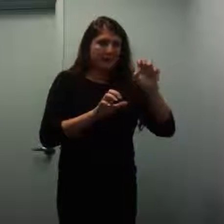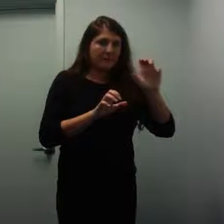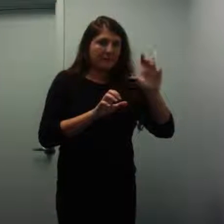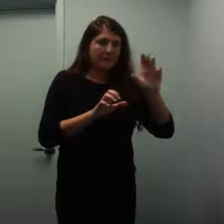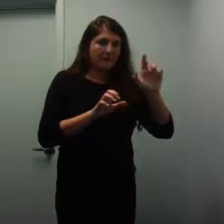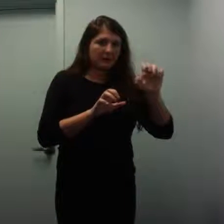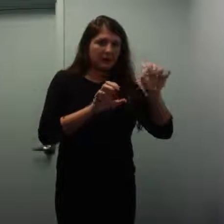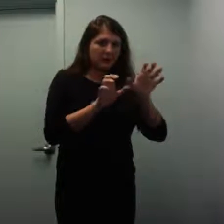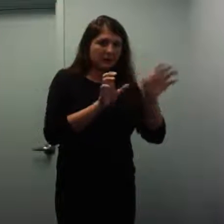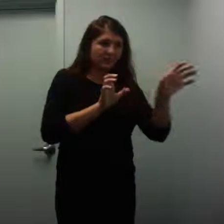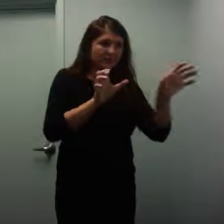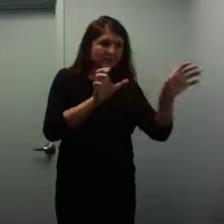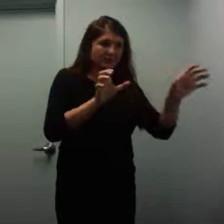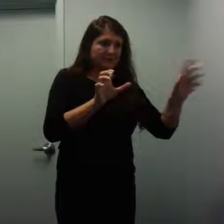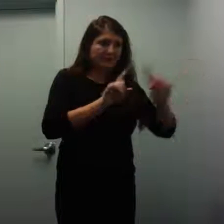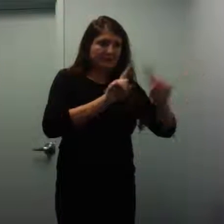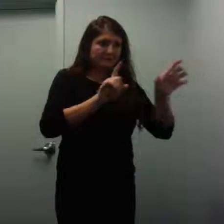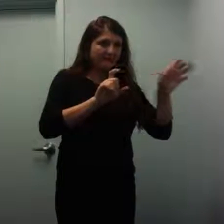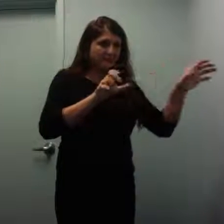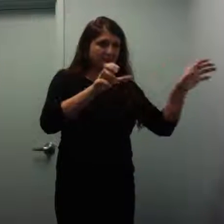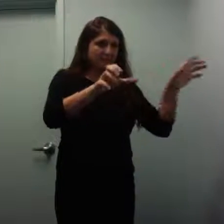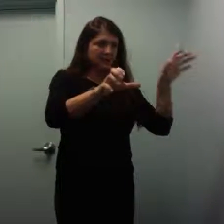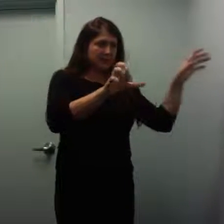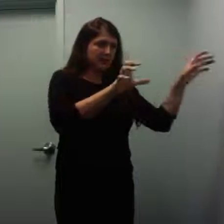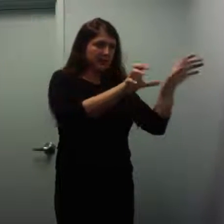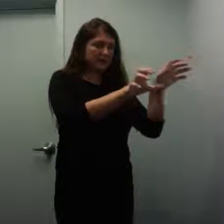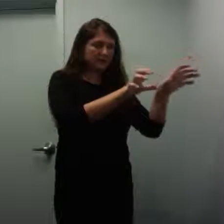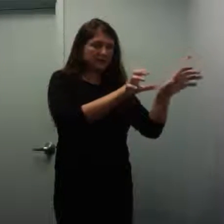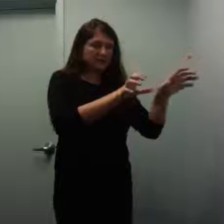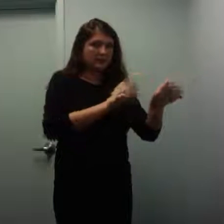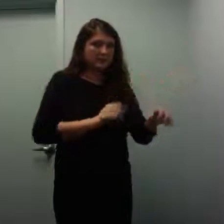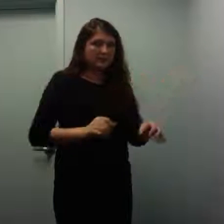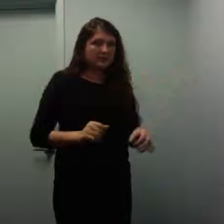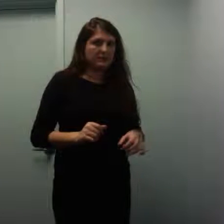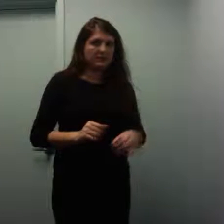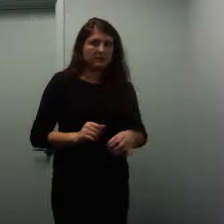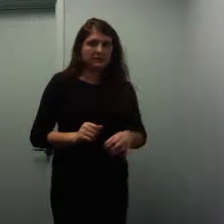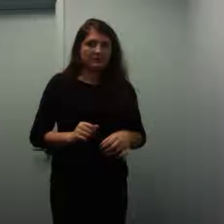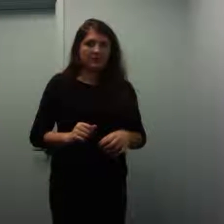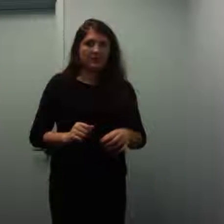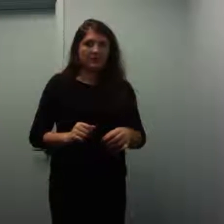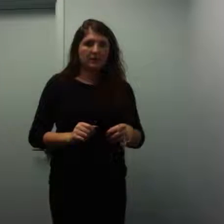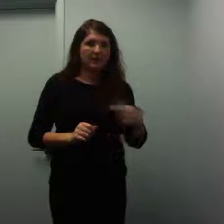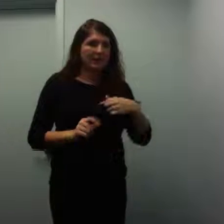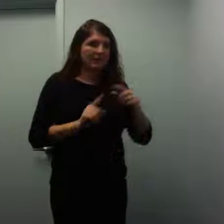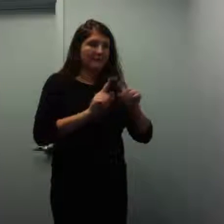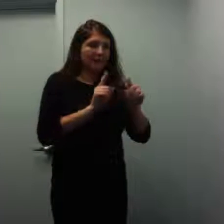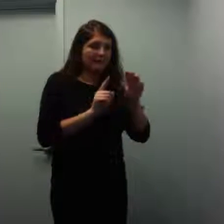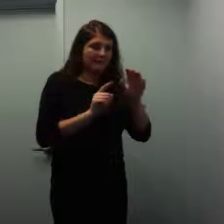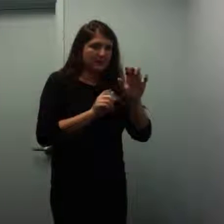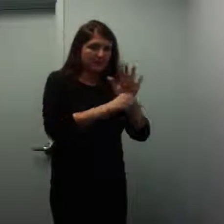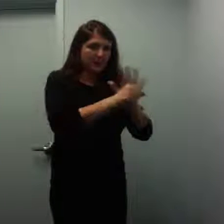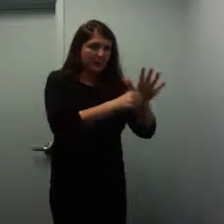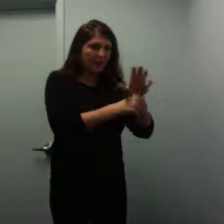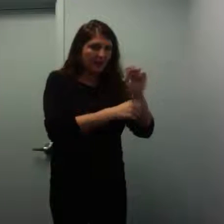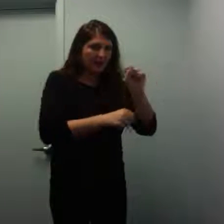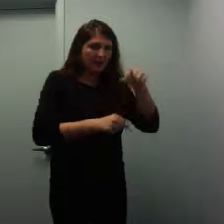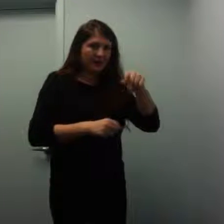The warm ones are just all over the place. And they've got all this space between them. Now, if you look at